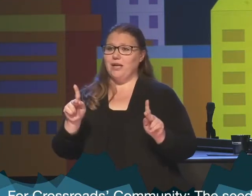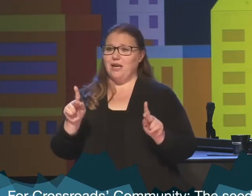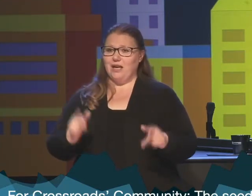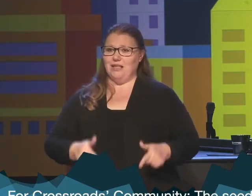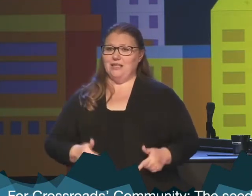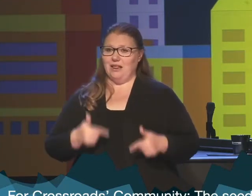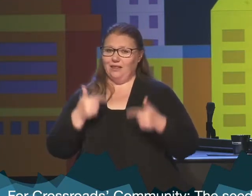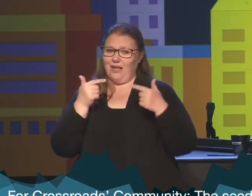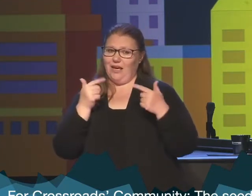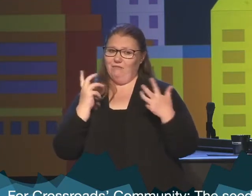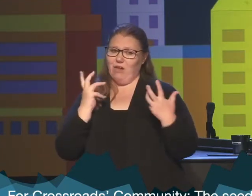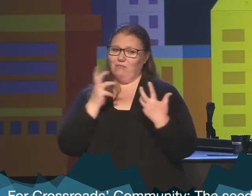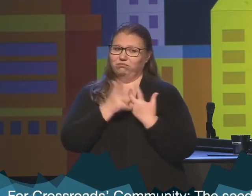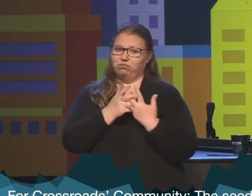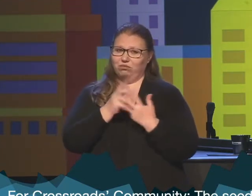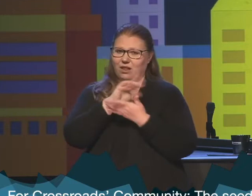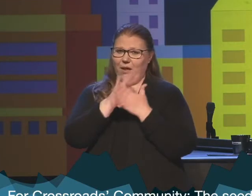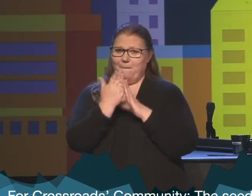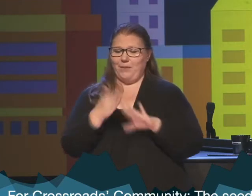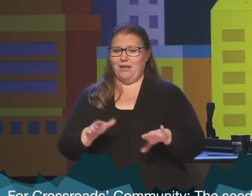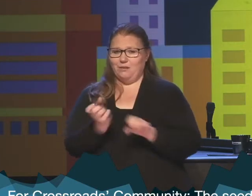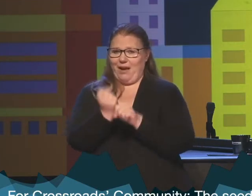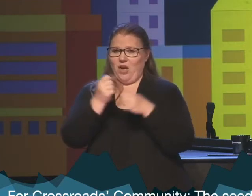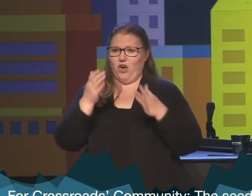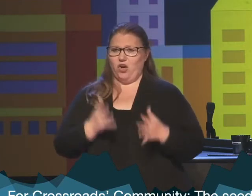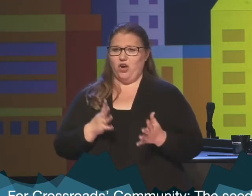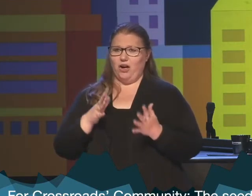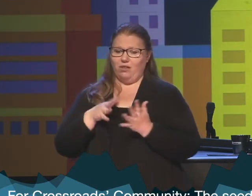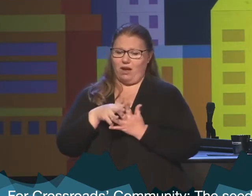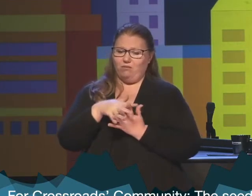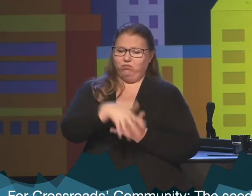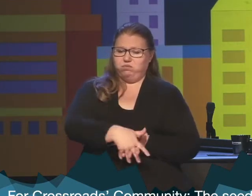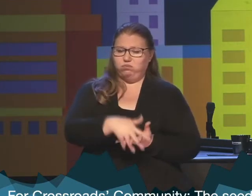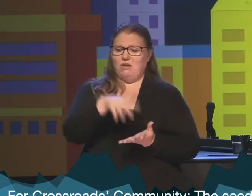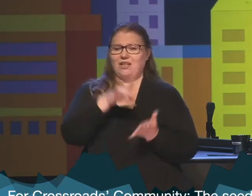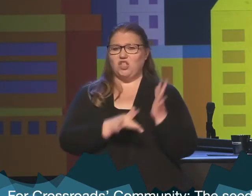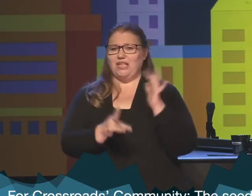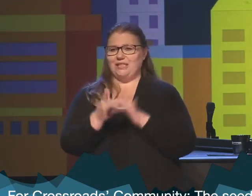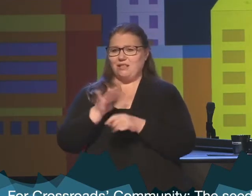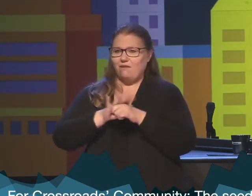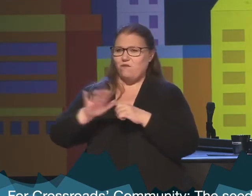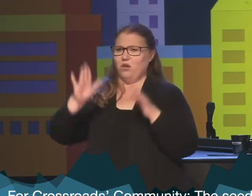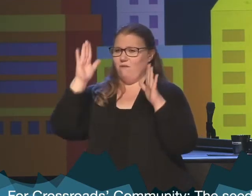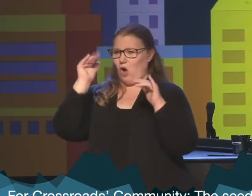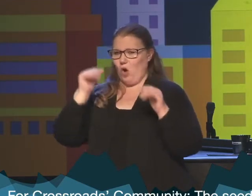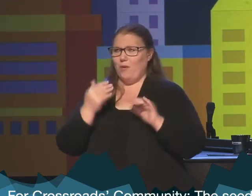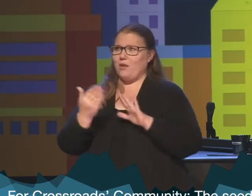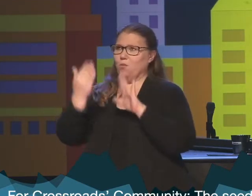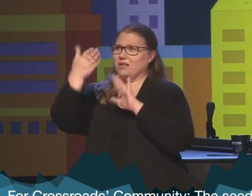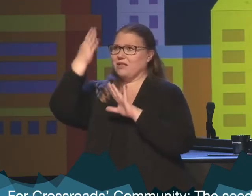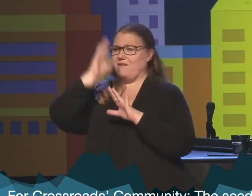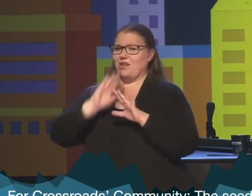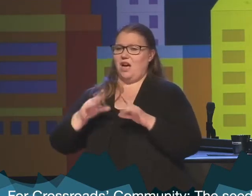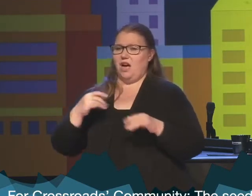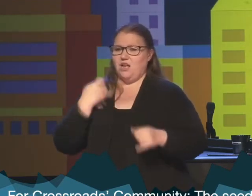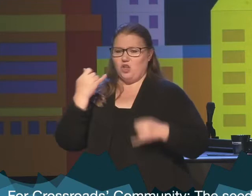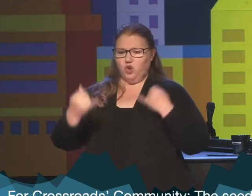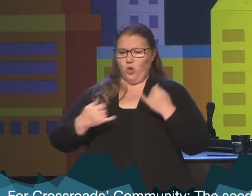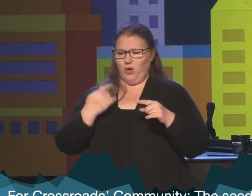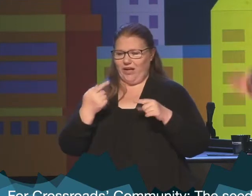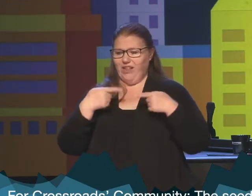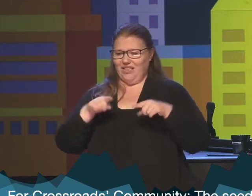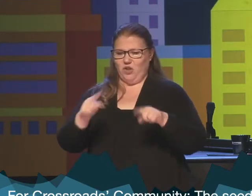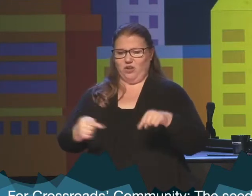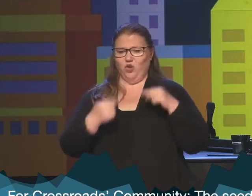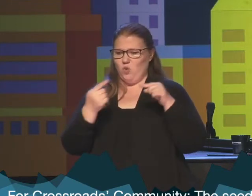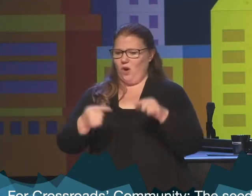live the life of a peacemaker grounded in Jesus, which is filled with hope in the presence of God and joy and struggle and pain and